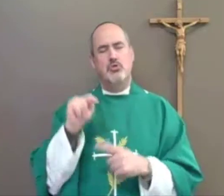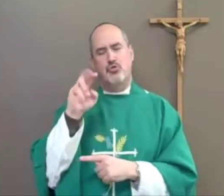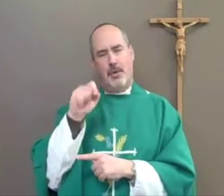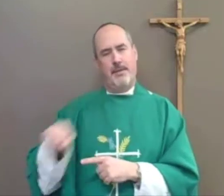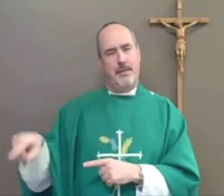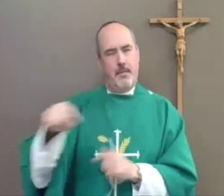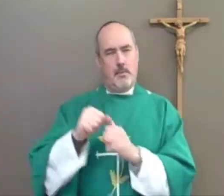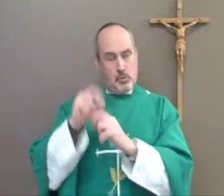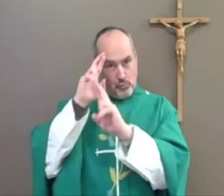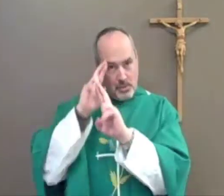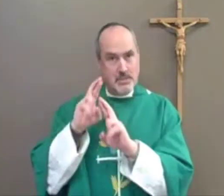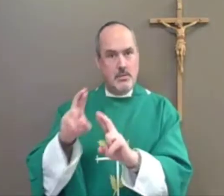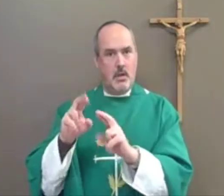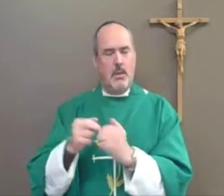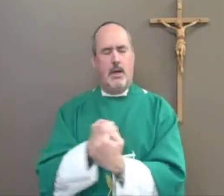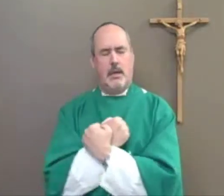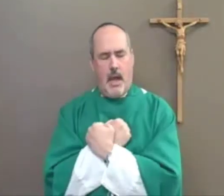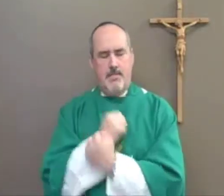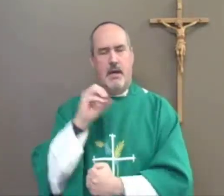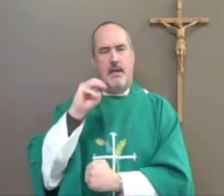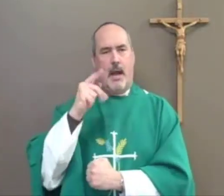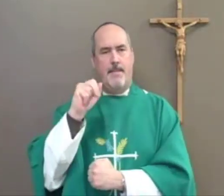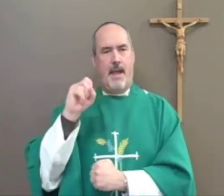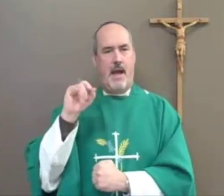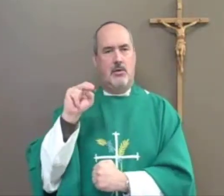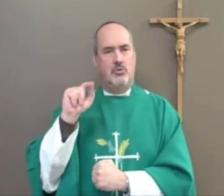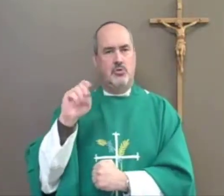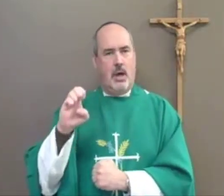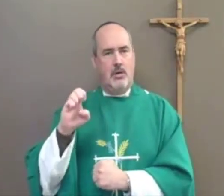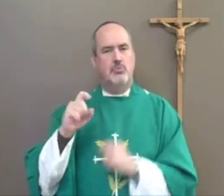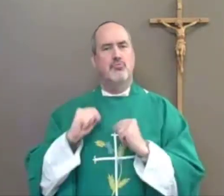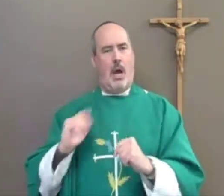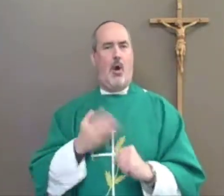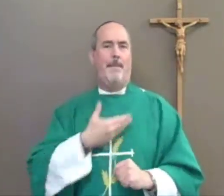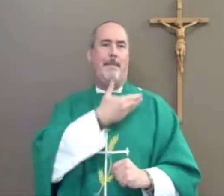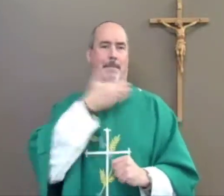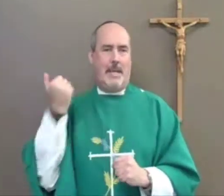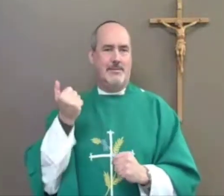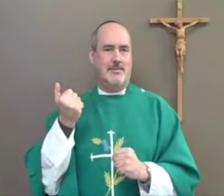calls on us to treat with love and respect. And we have to try our